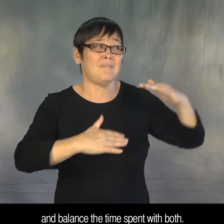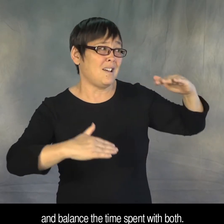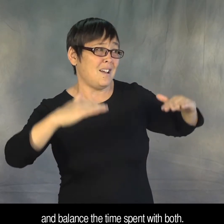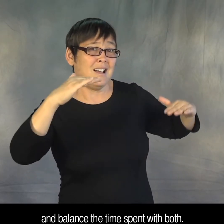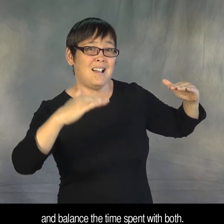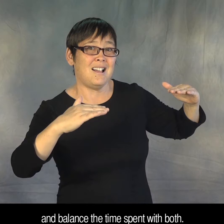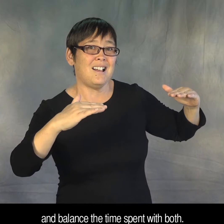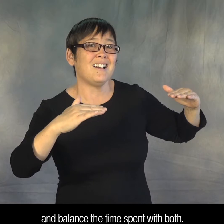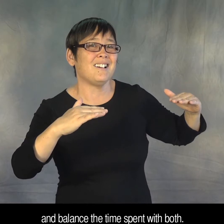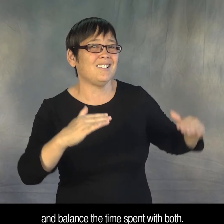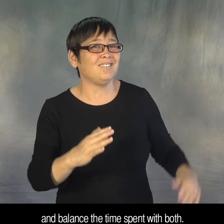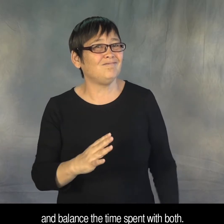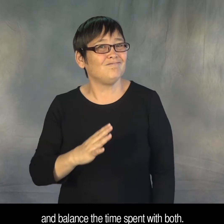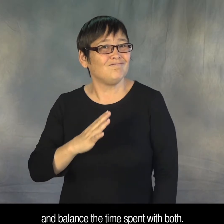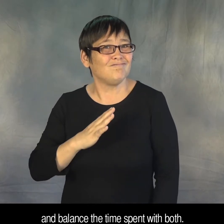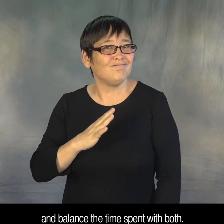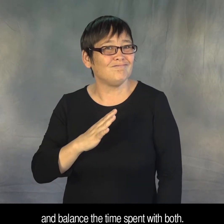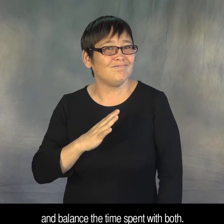and balance the time spent with both.